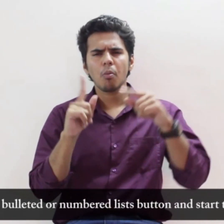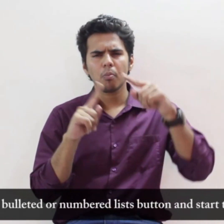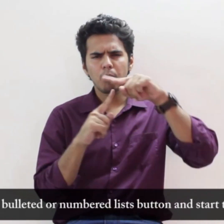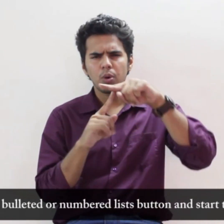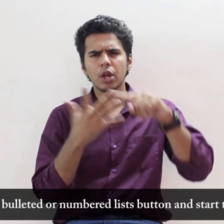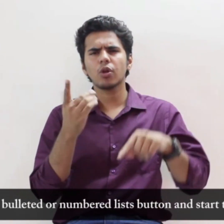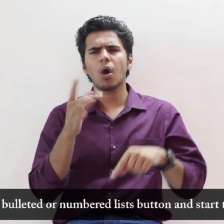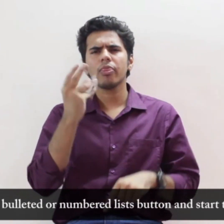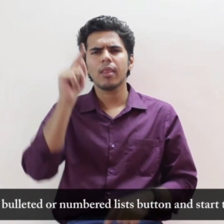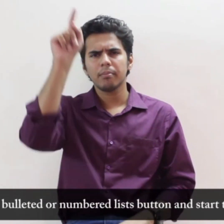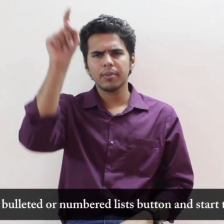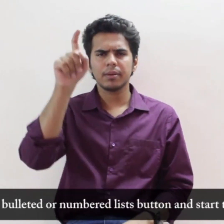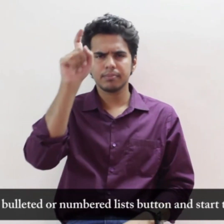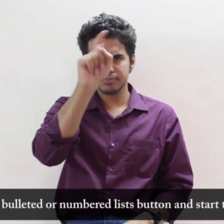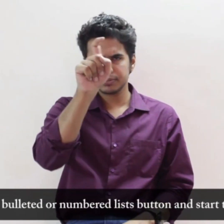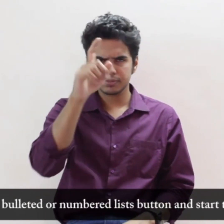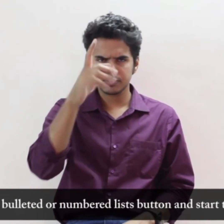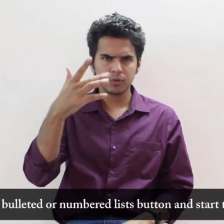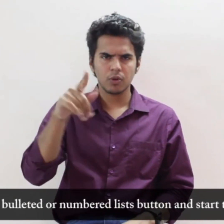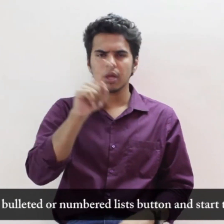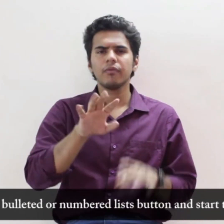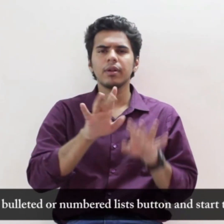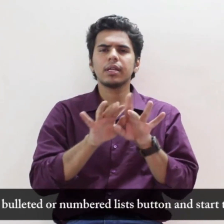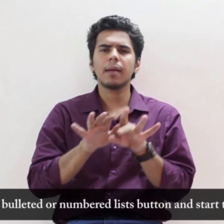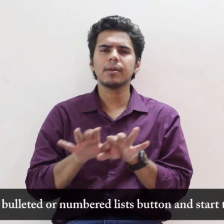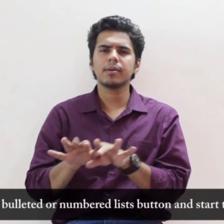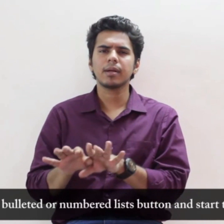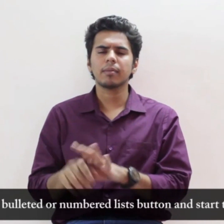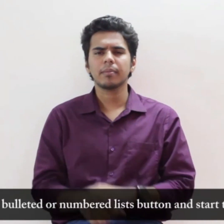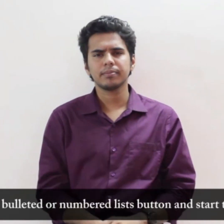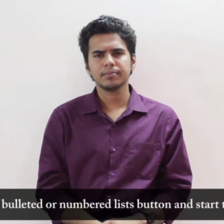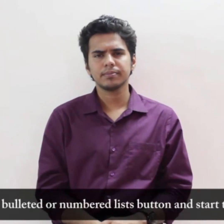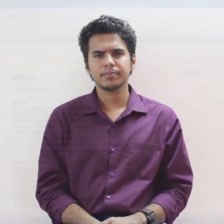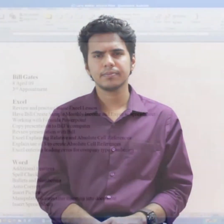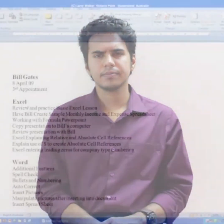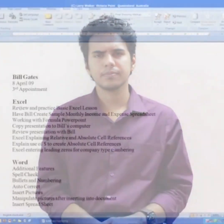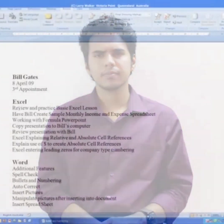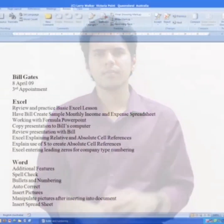Click a bulleted or numbered list button and start typing.